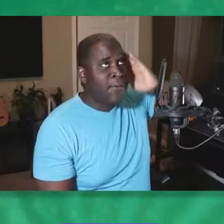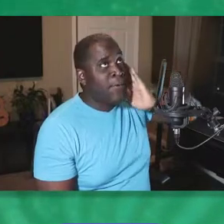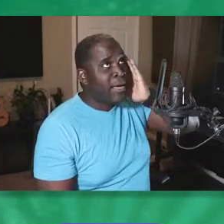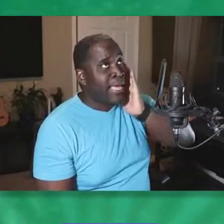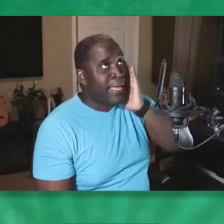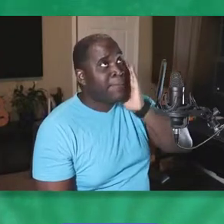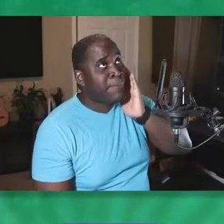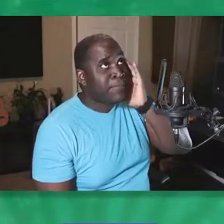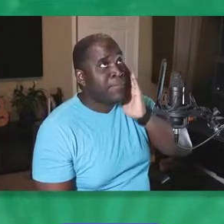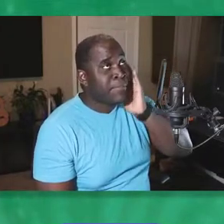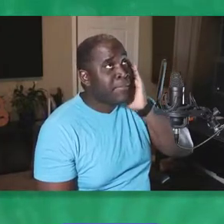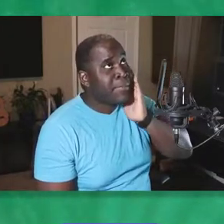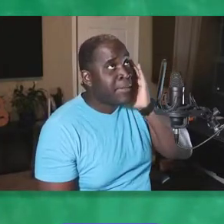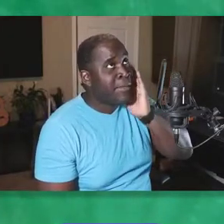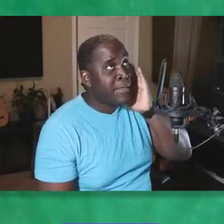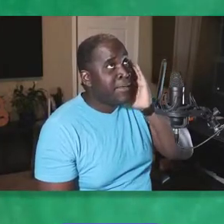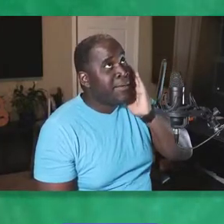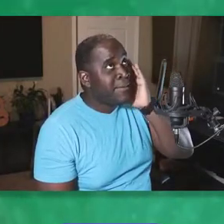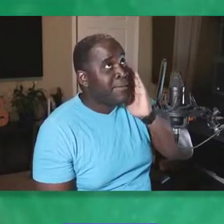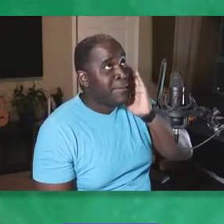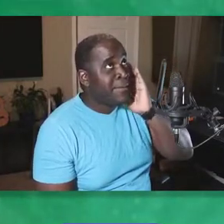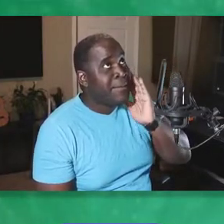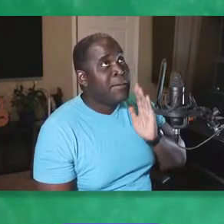Okay, so again...